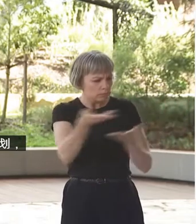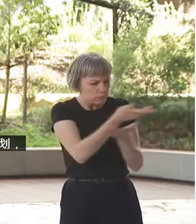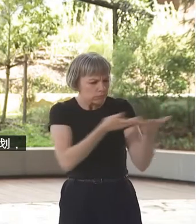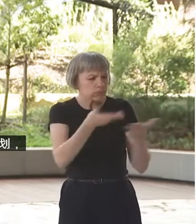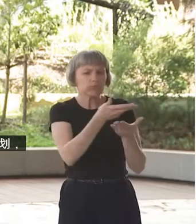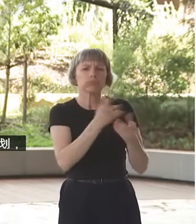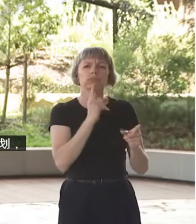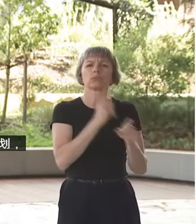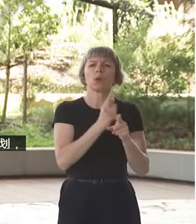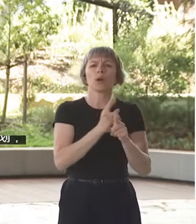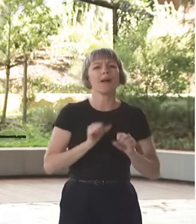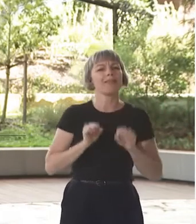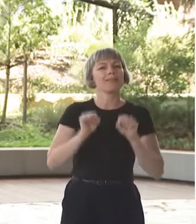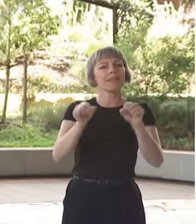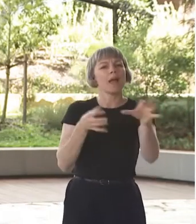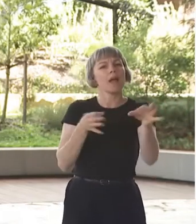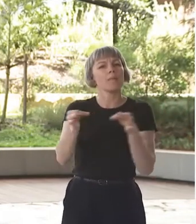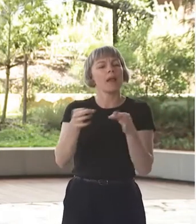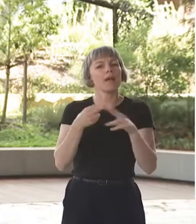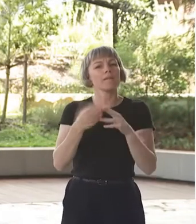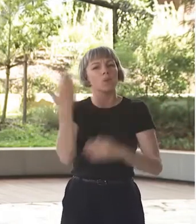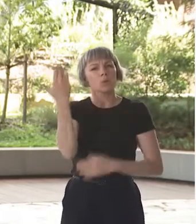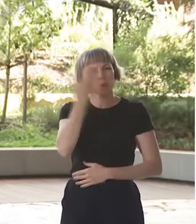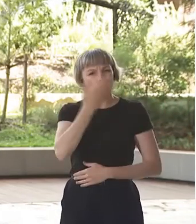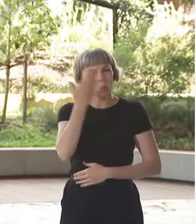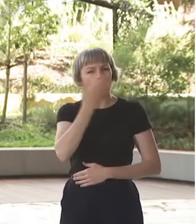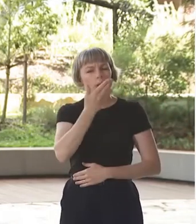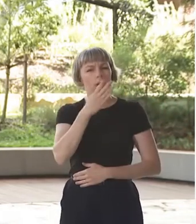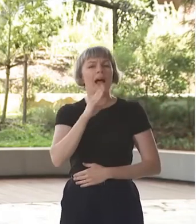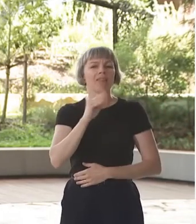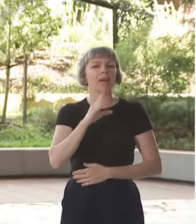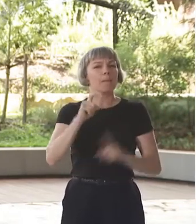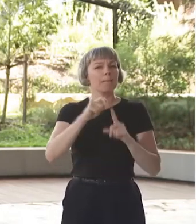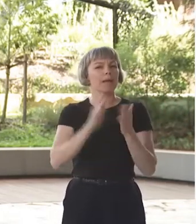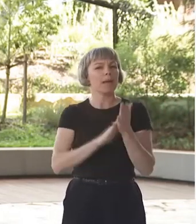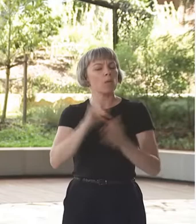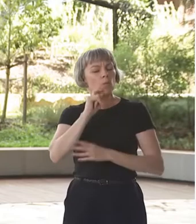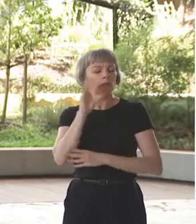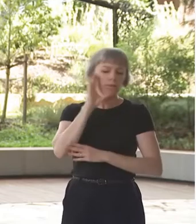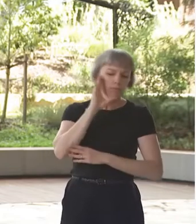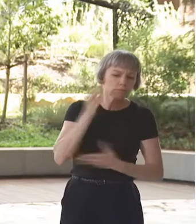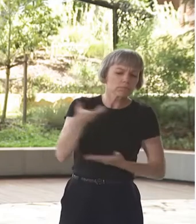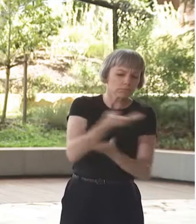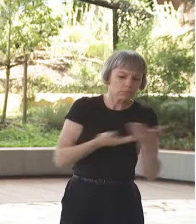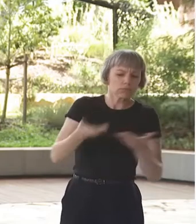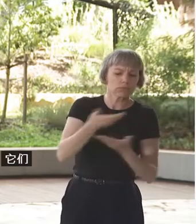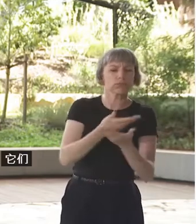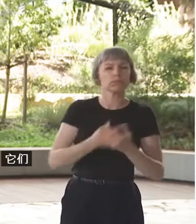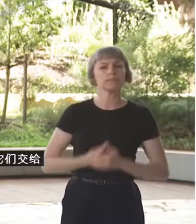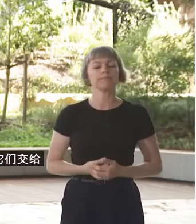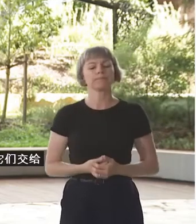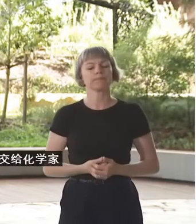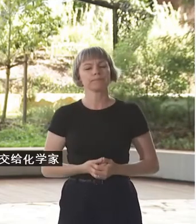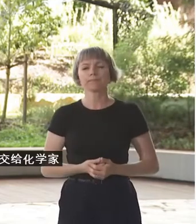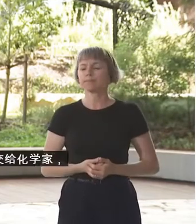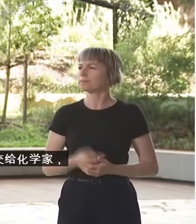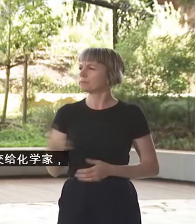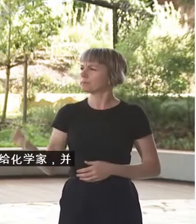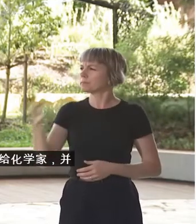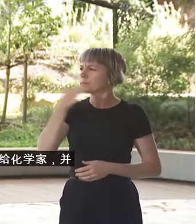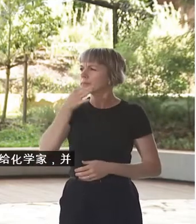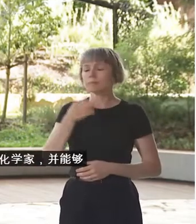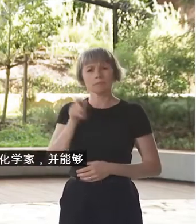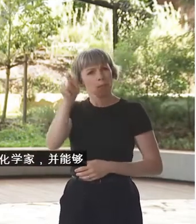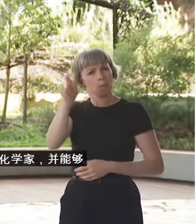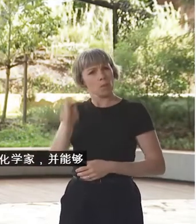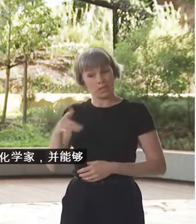National Cabinet, and following that, we will release them. When can a Sydney sider turn up to a chemist and